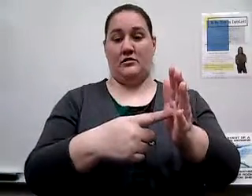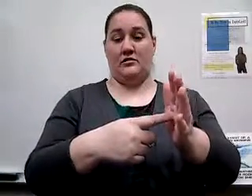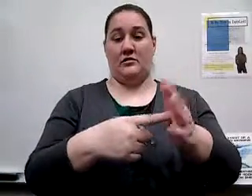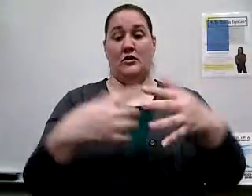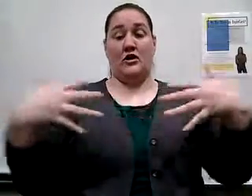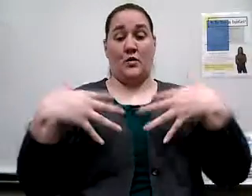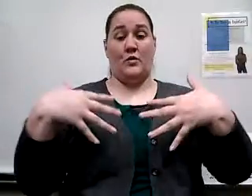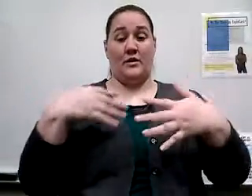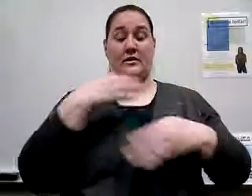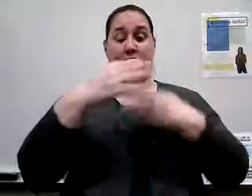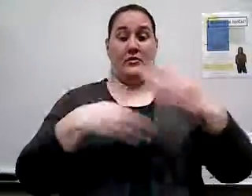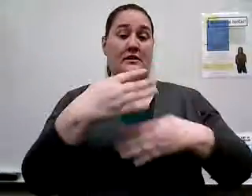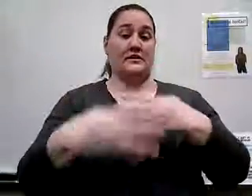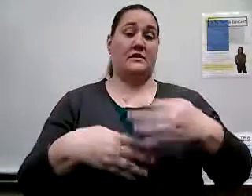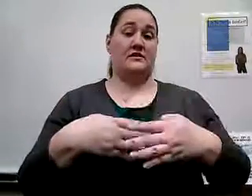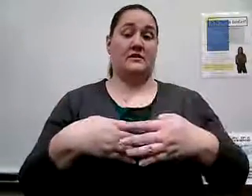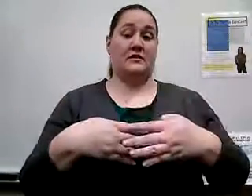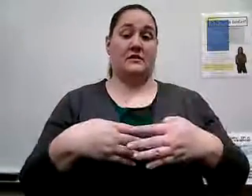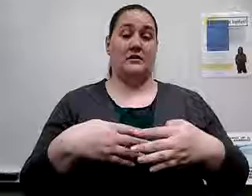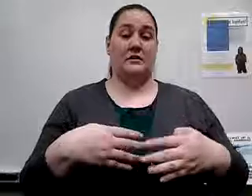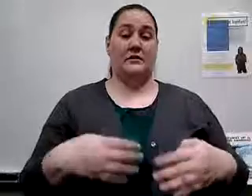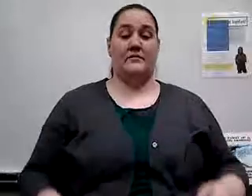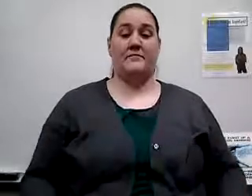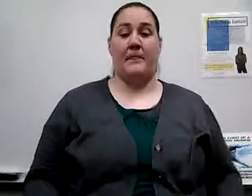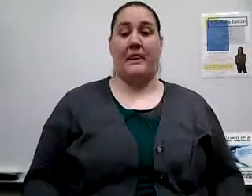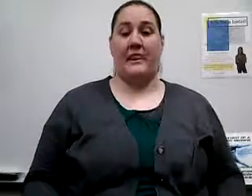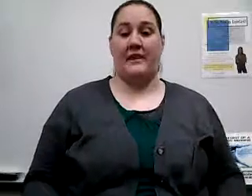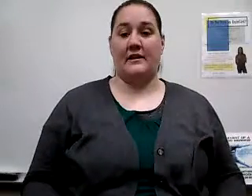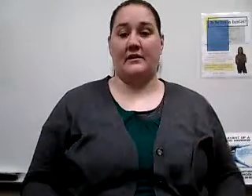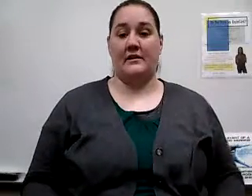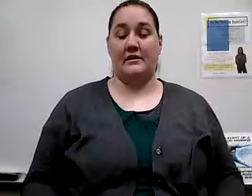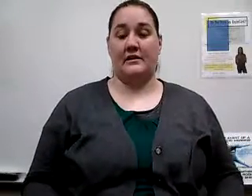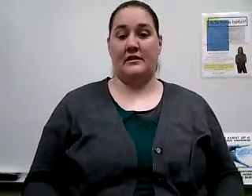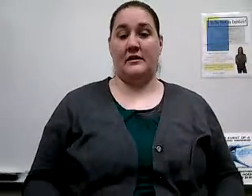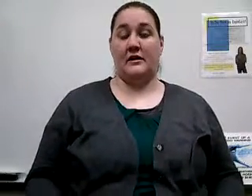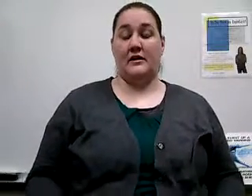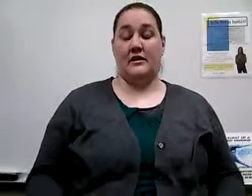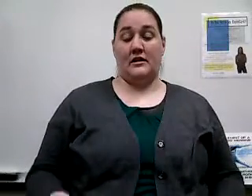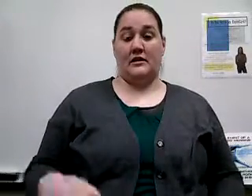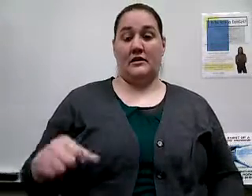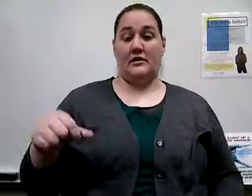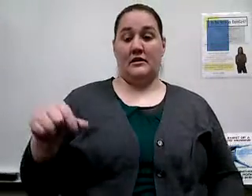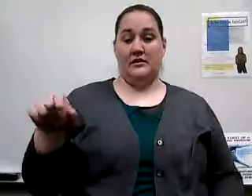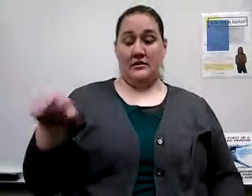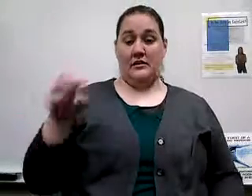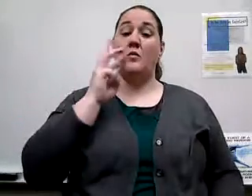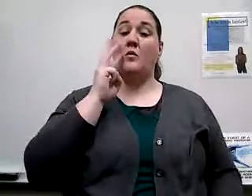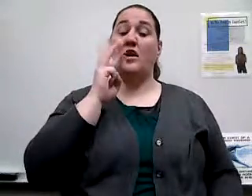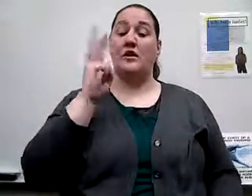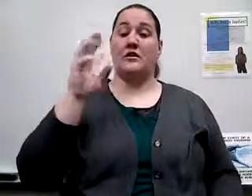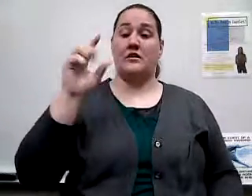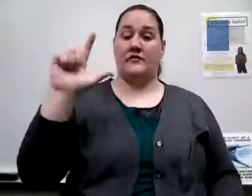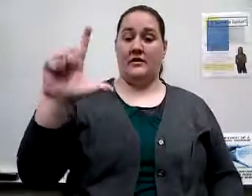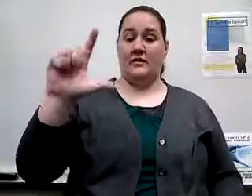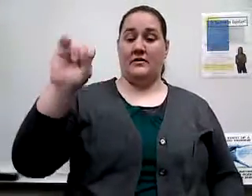process. And what you're looking at basically is taking water from its liquid phase and putting it to its